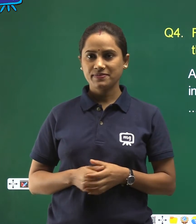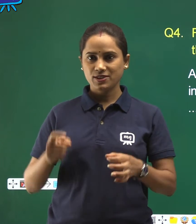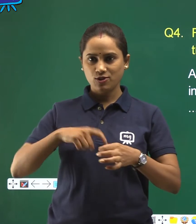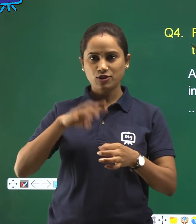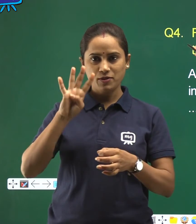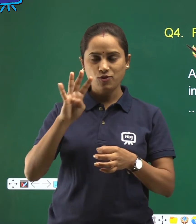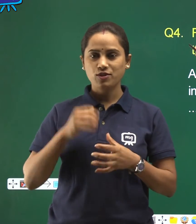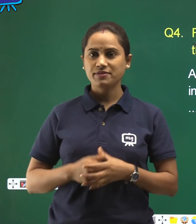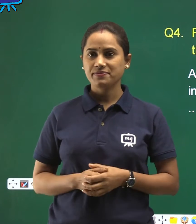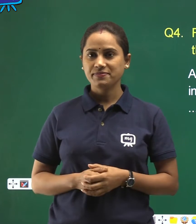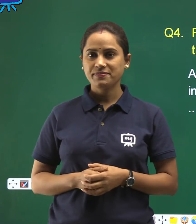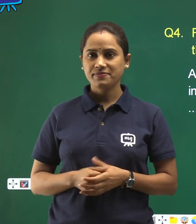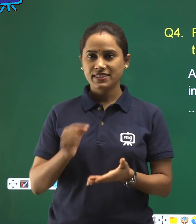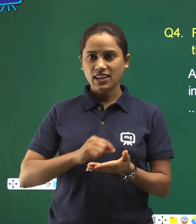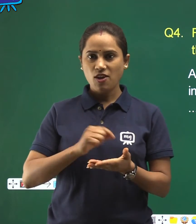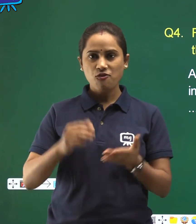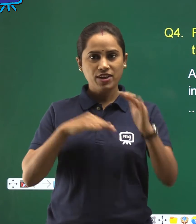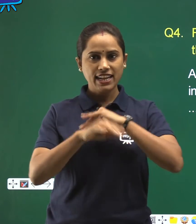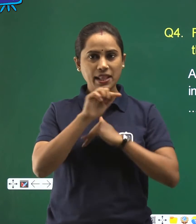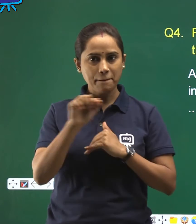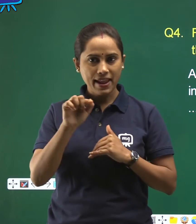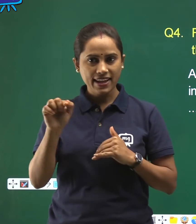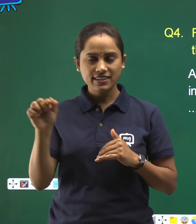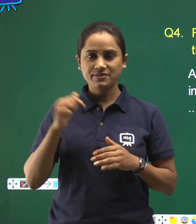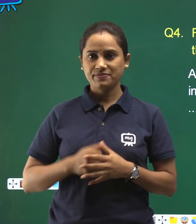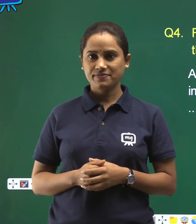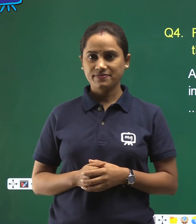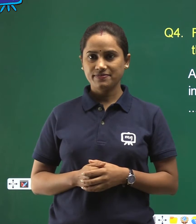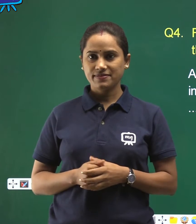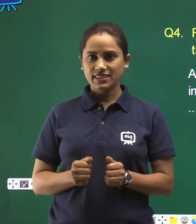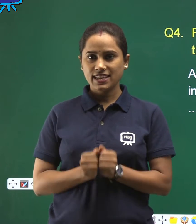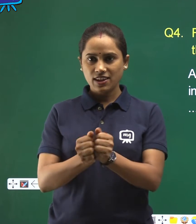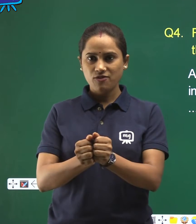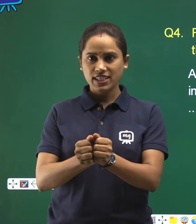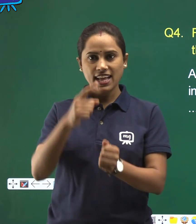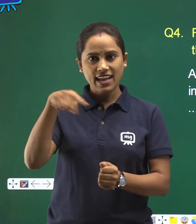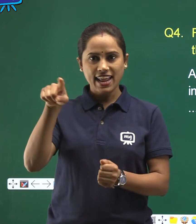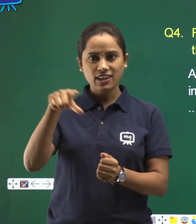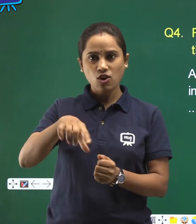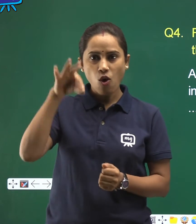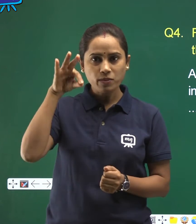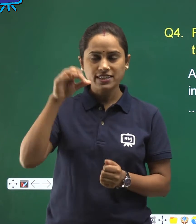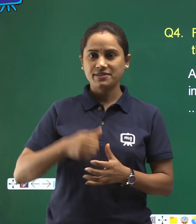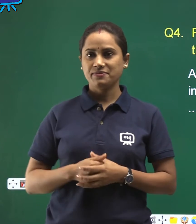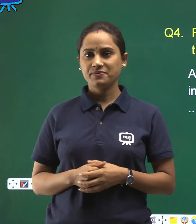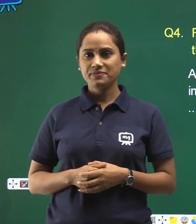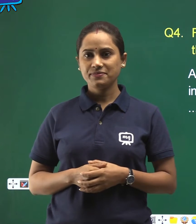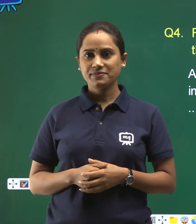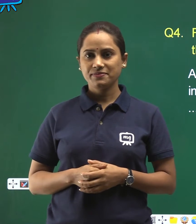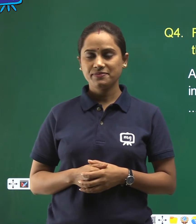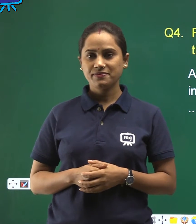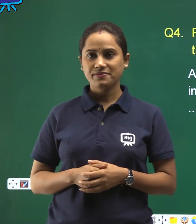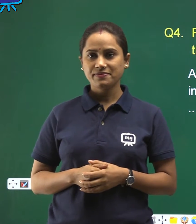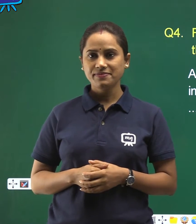Question number 4. Fill in the blank with the correct option.